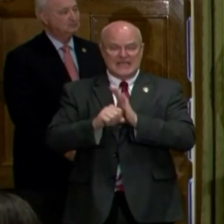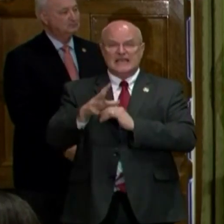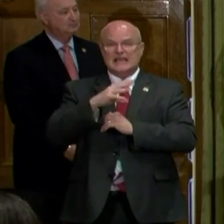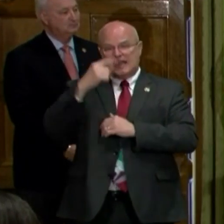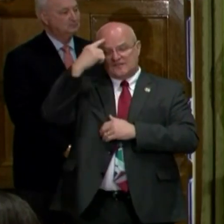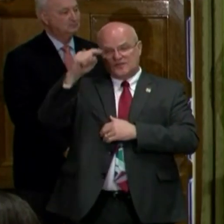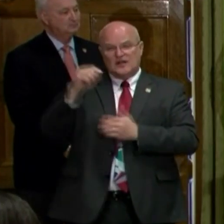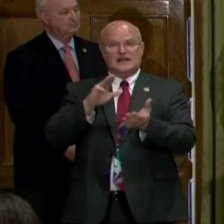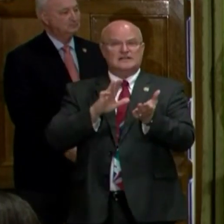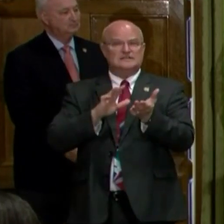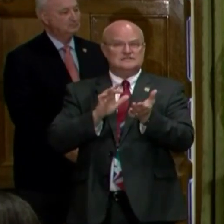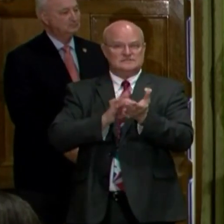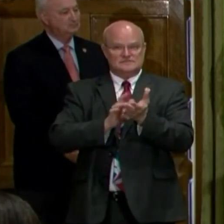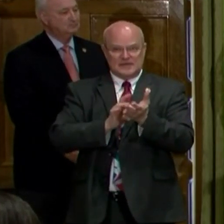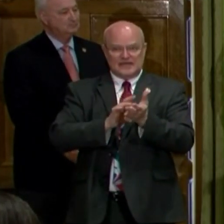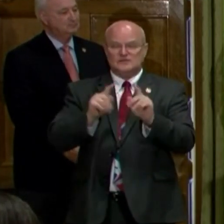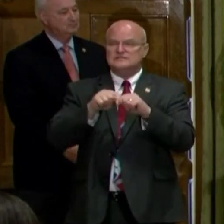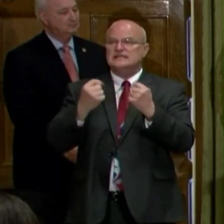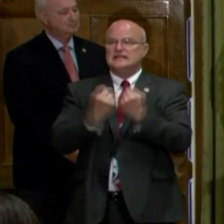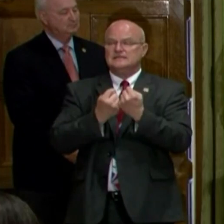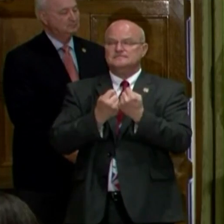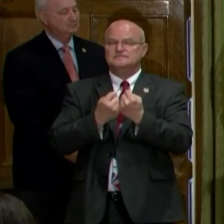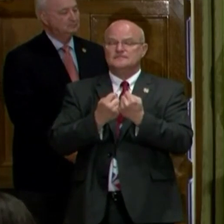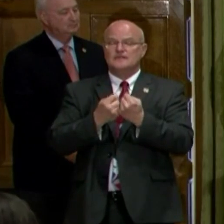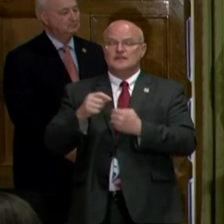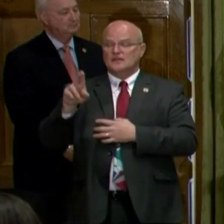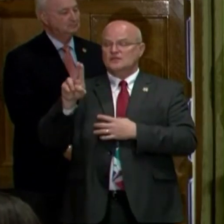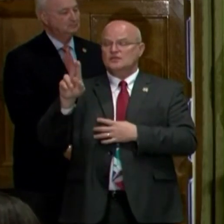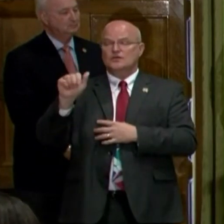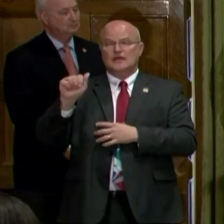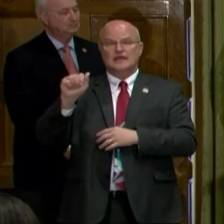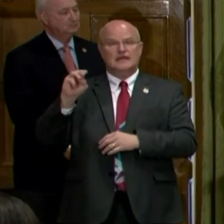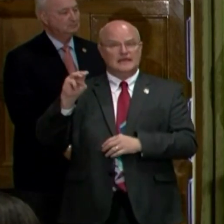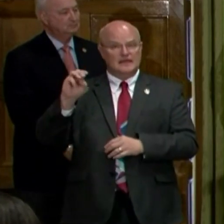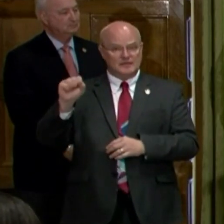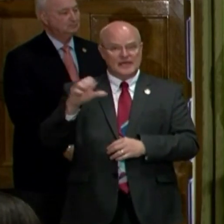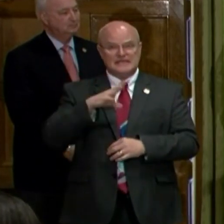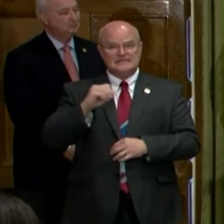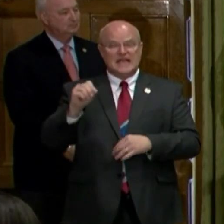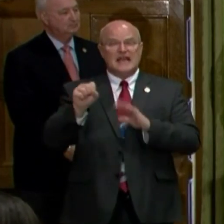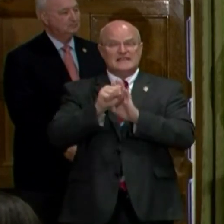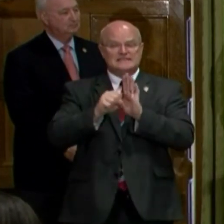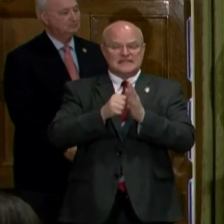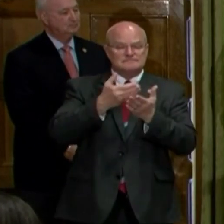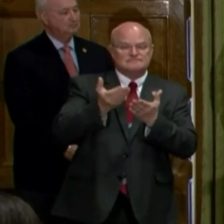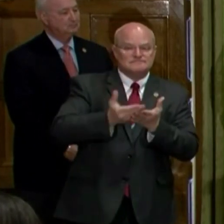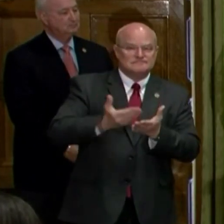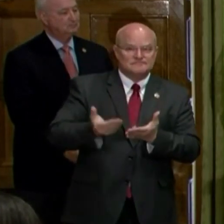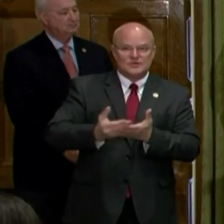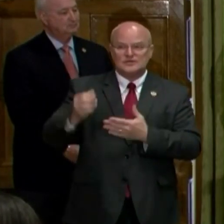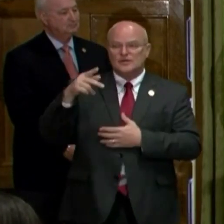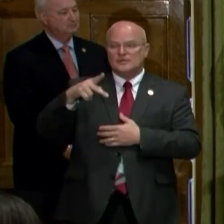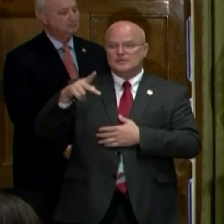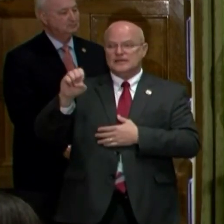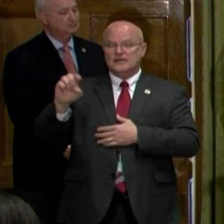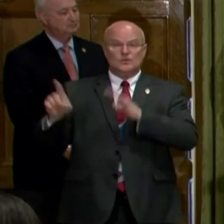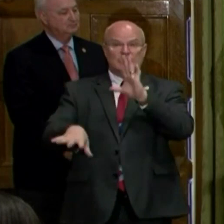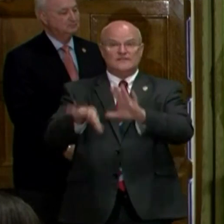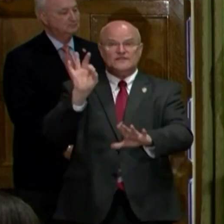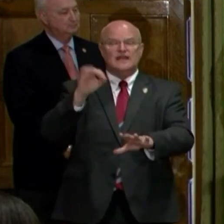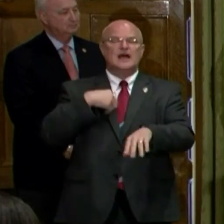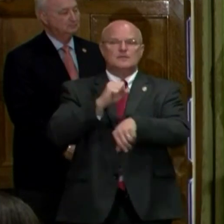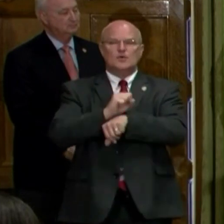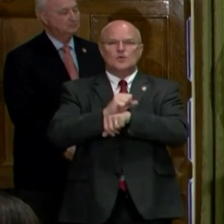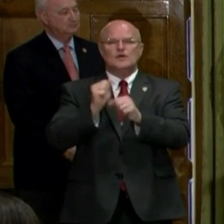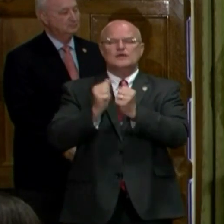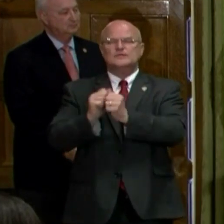providers. In addition to UAMS and the state going out and purchasing the PPE where they can find it, I've been working